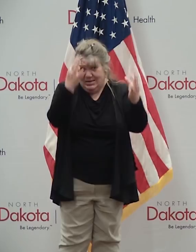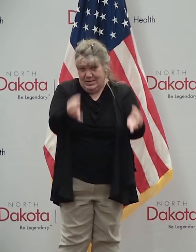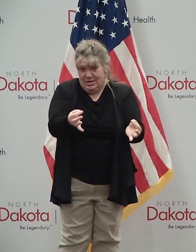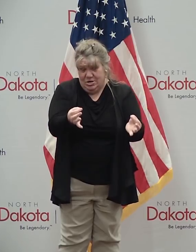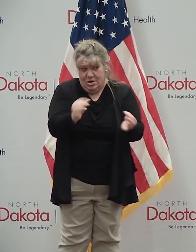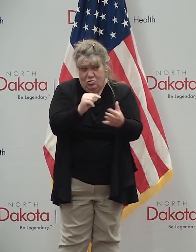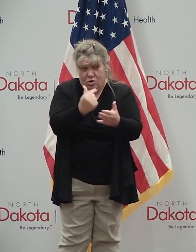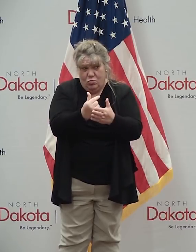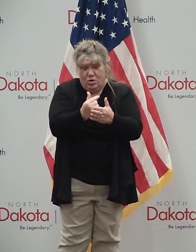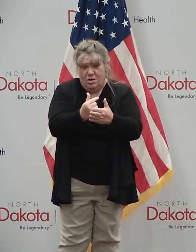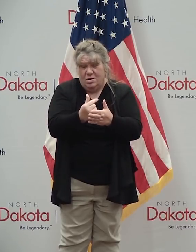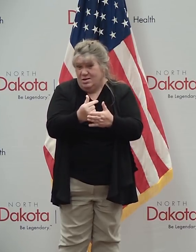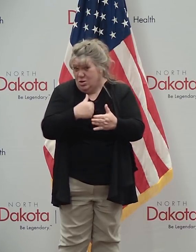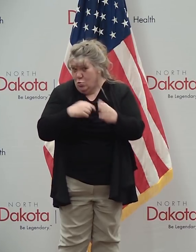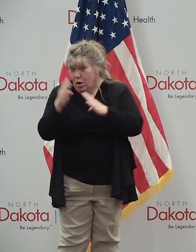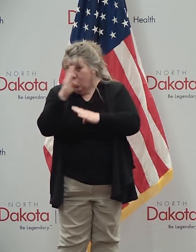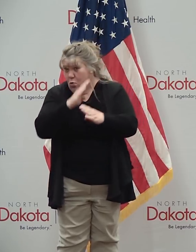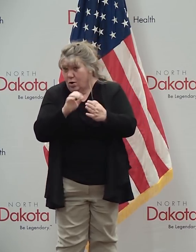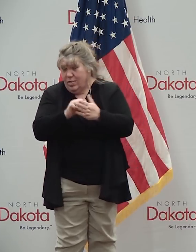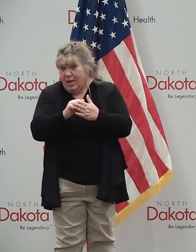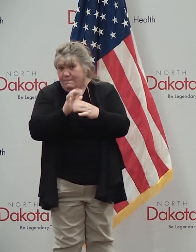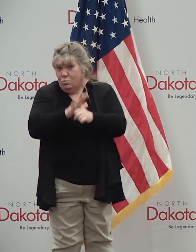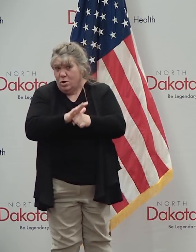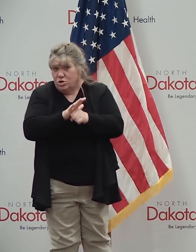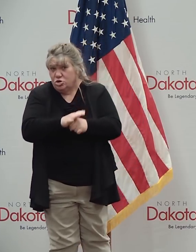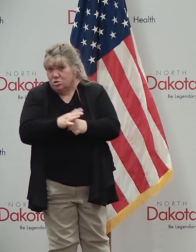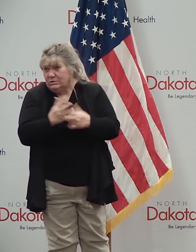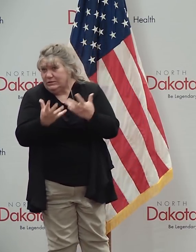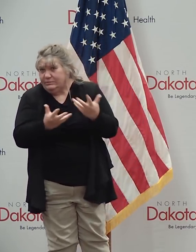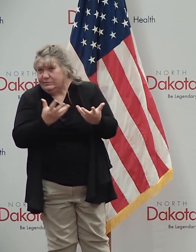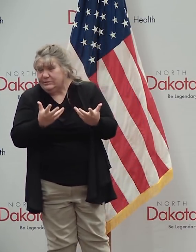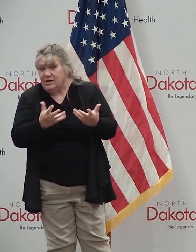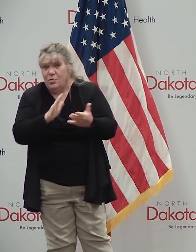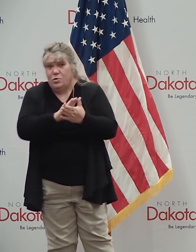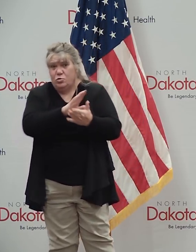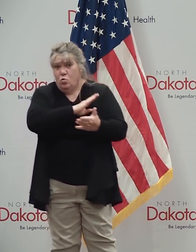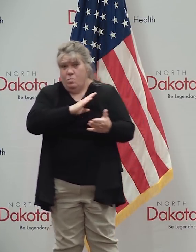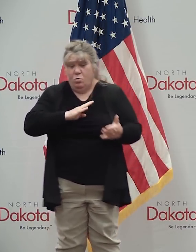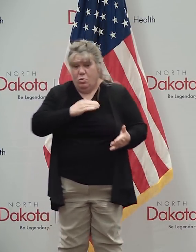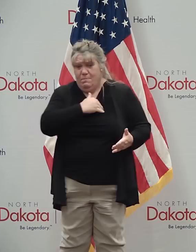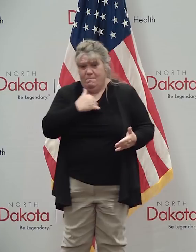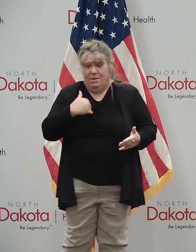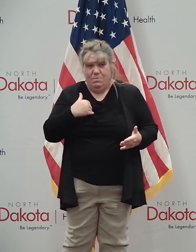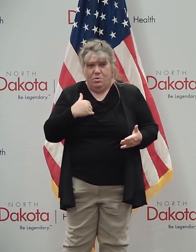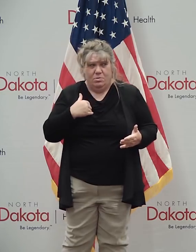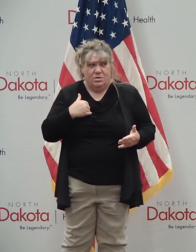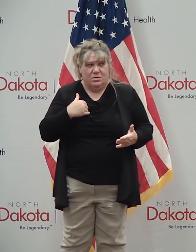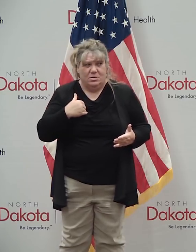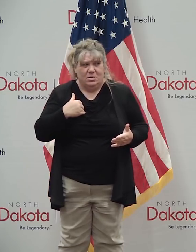school board member hands. Do I worry that that pressure of the school board members may